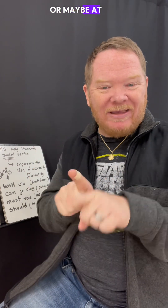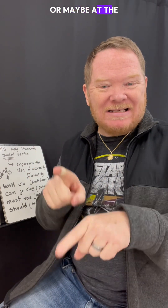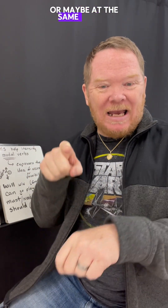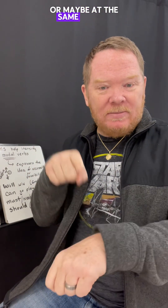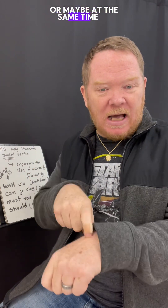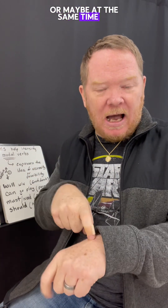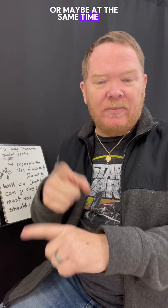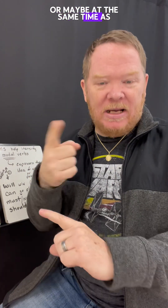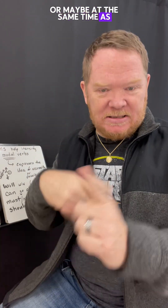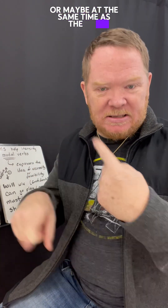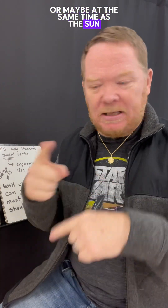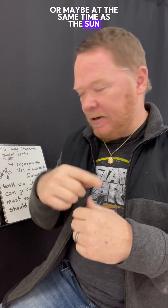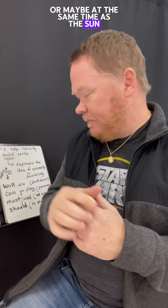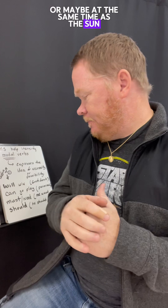same time as the sign.